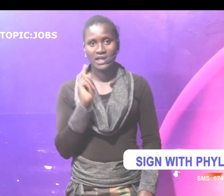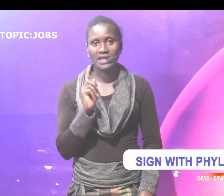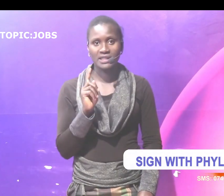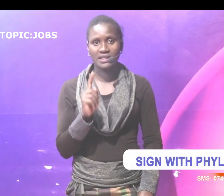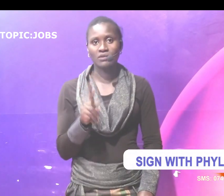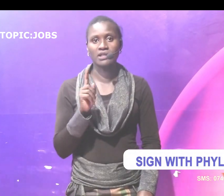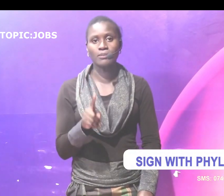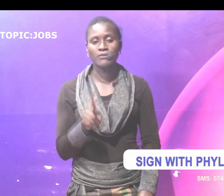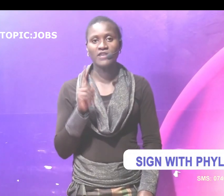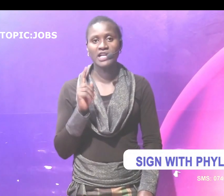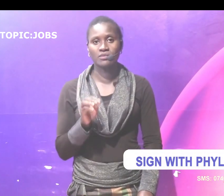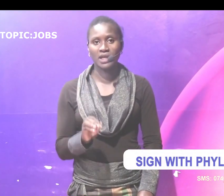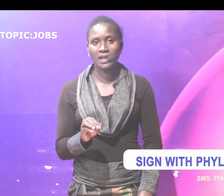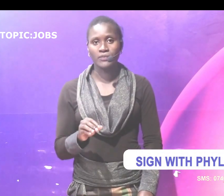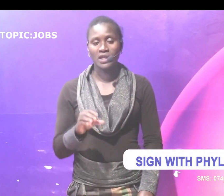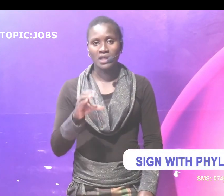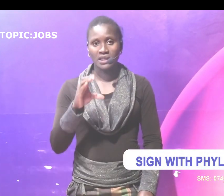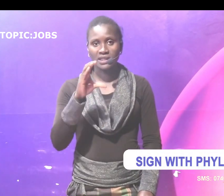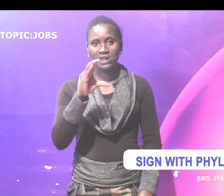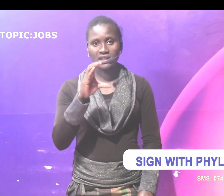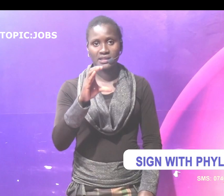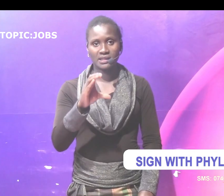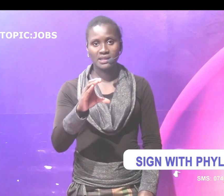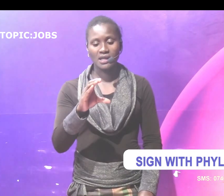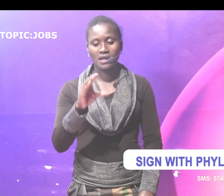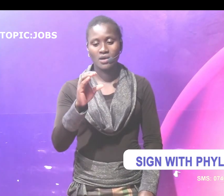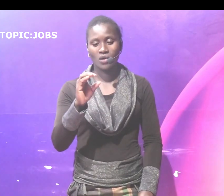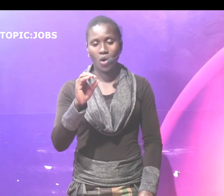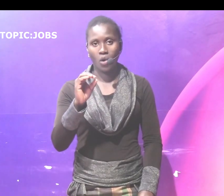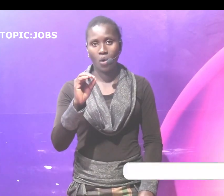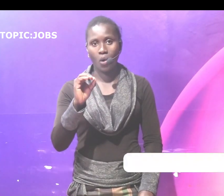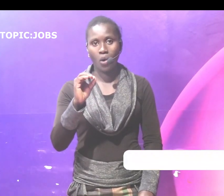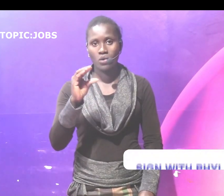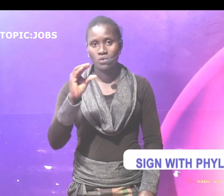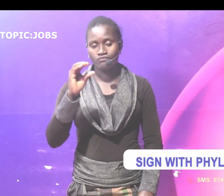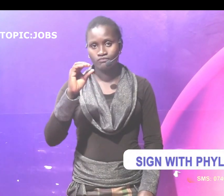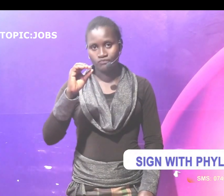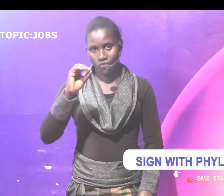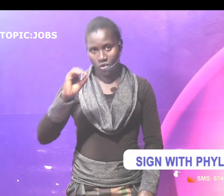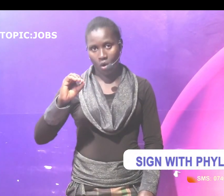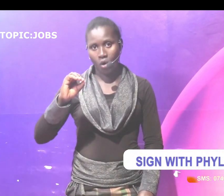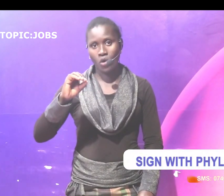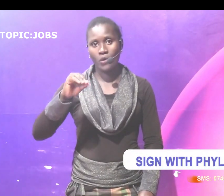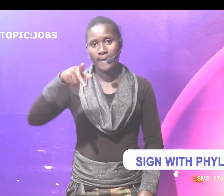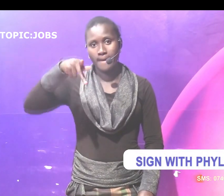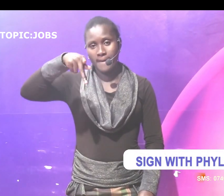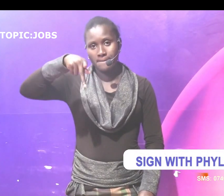understand what I'm finger spelling. This is letter C O O